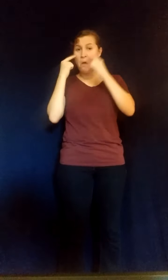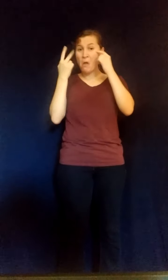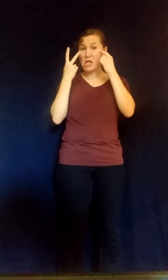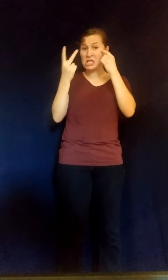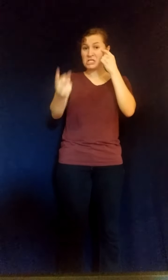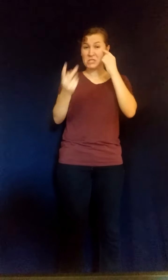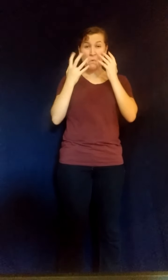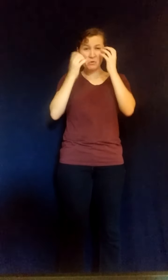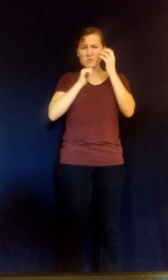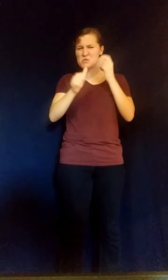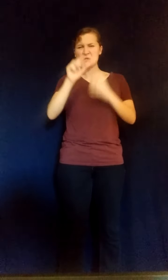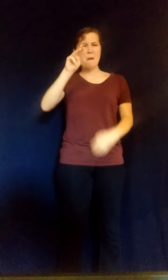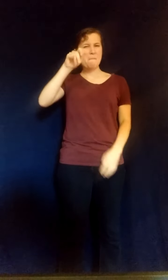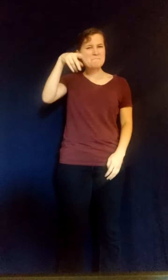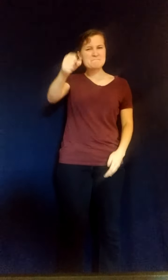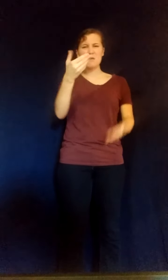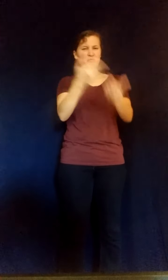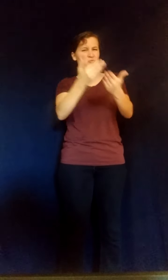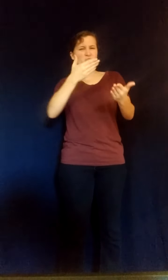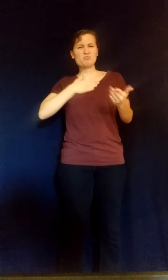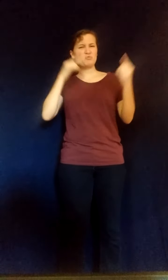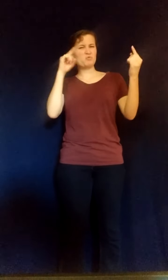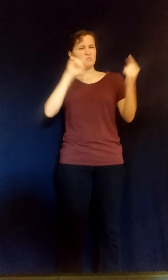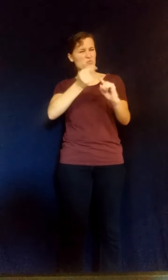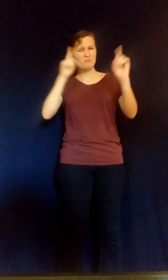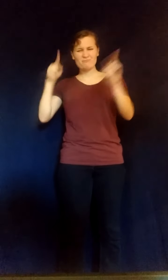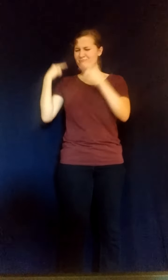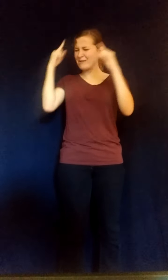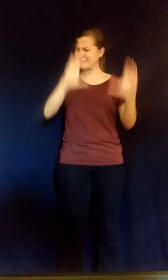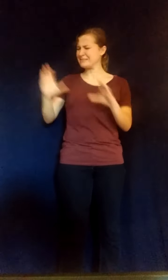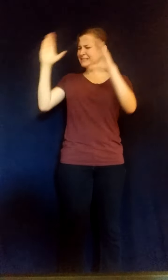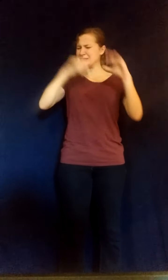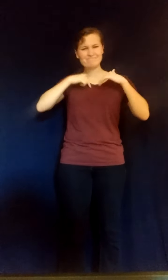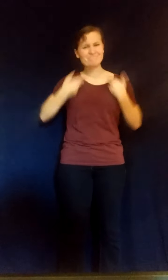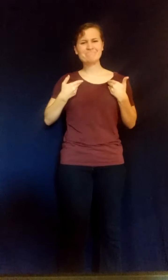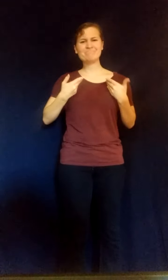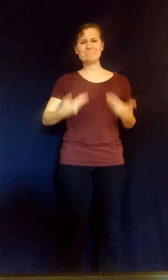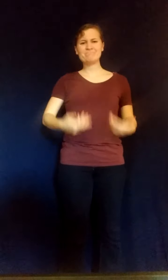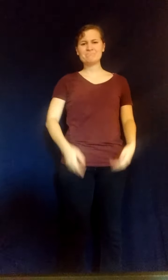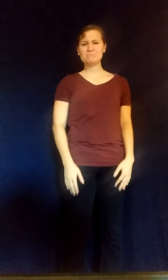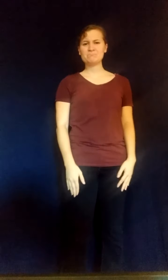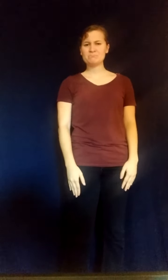they are maps that show you the winding roads that lead to my pain. I'm tired.